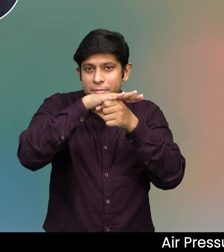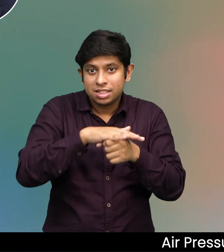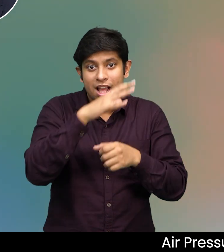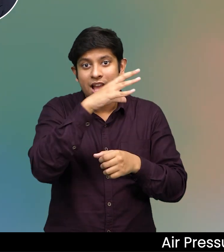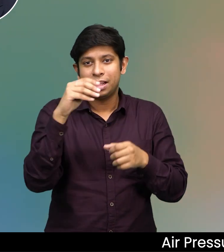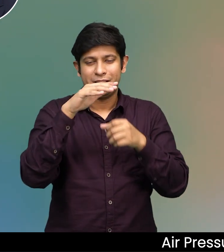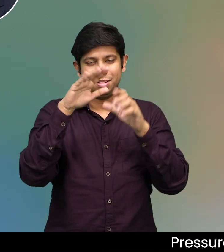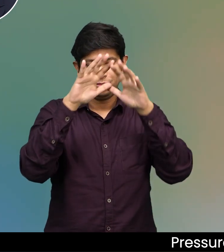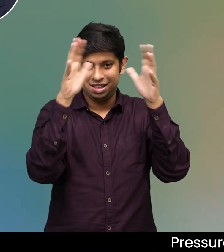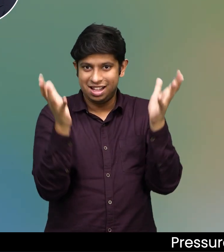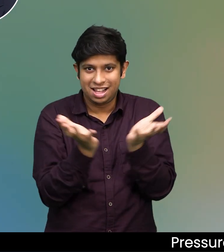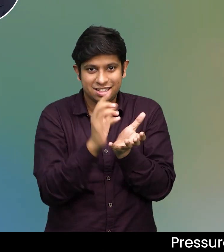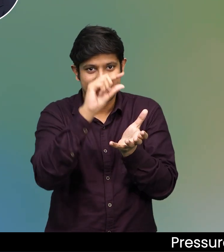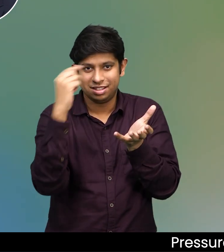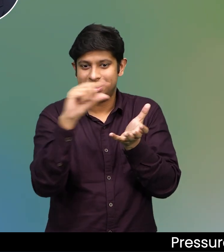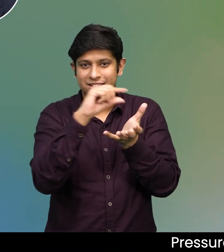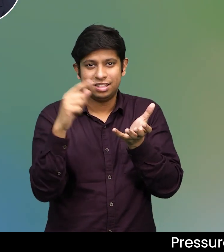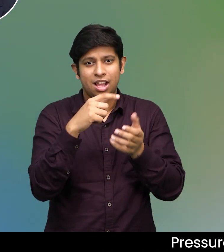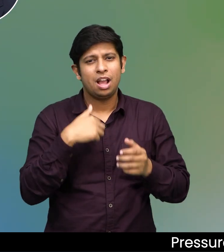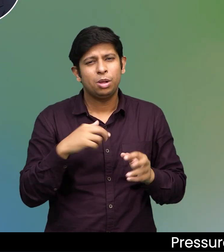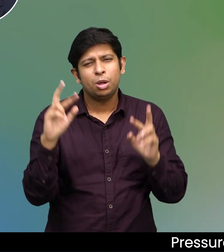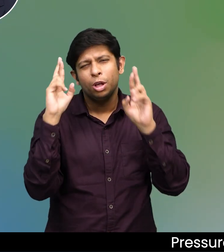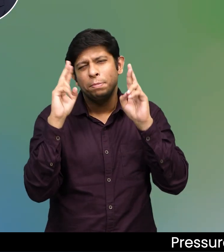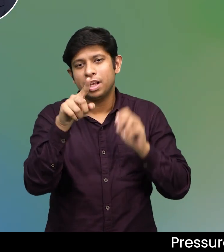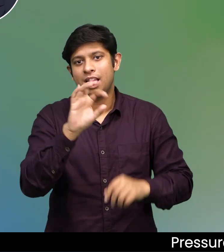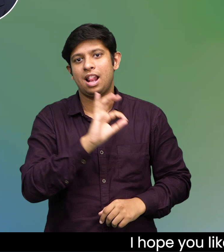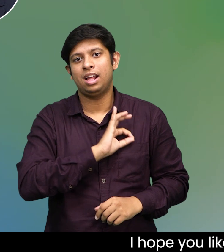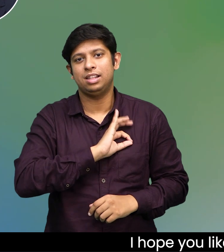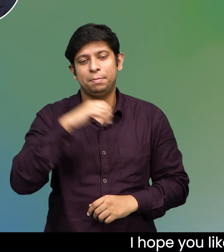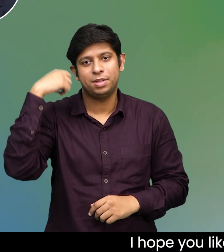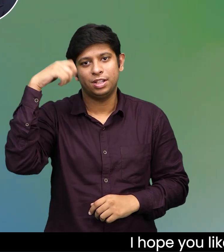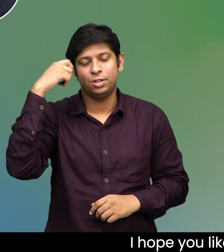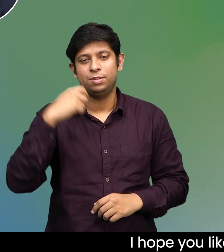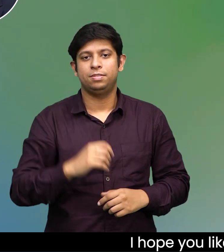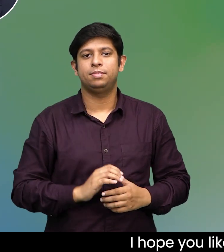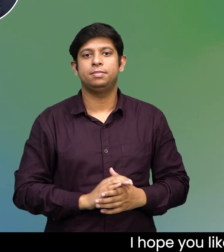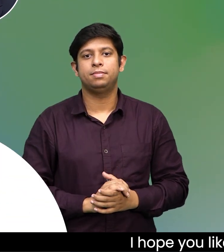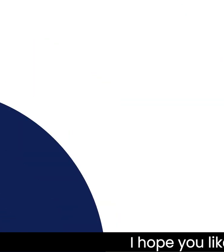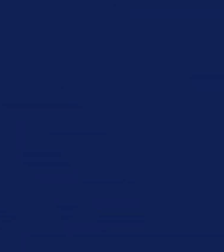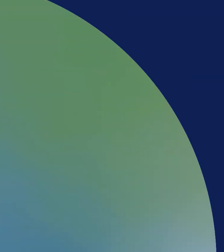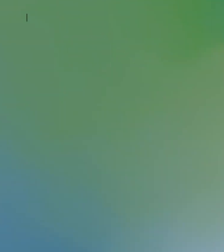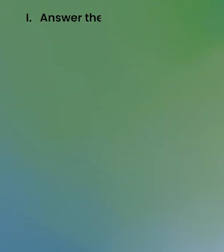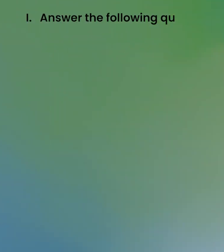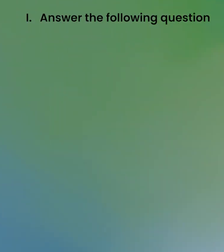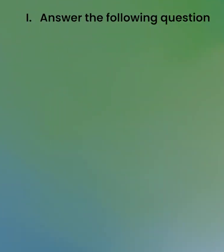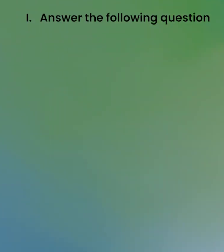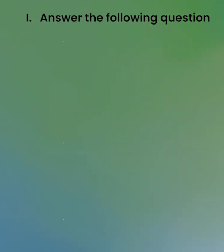pressure and pressure belts. I hope you liked the video.